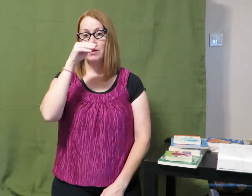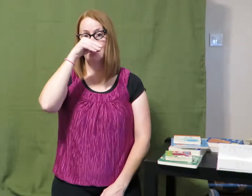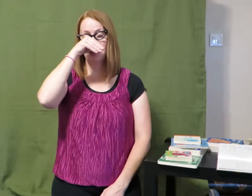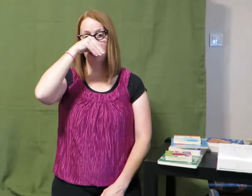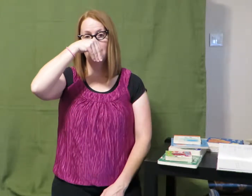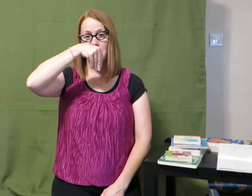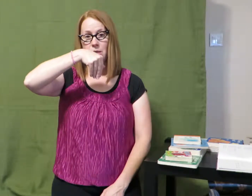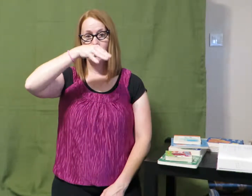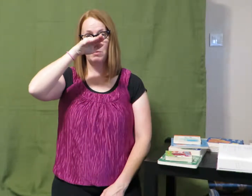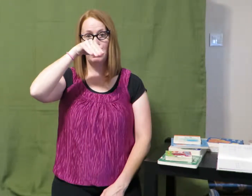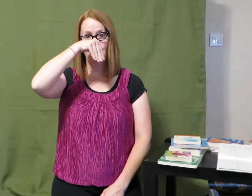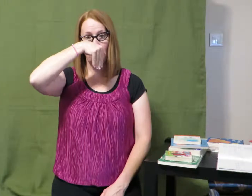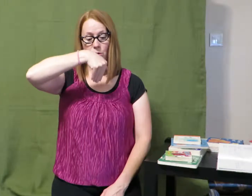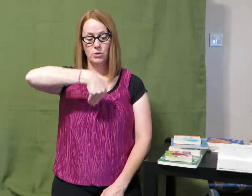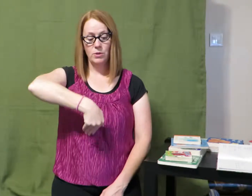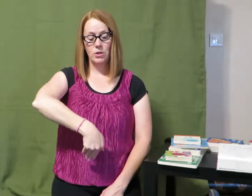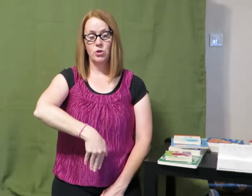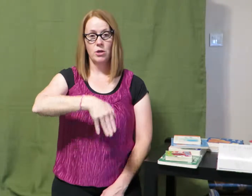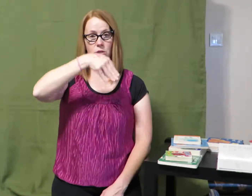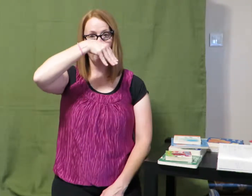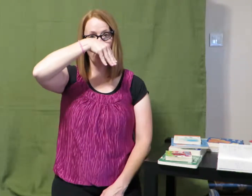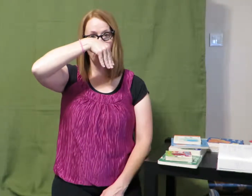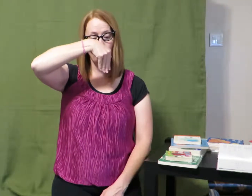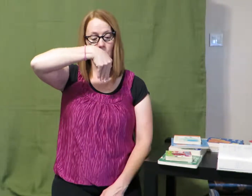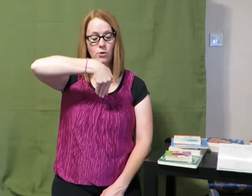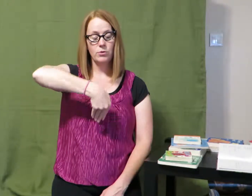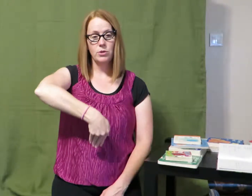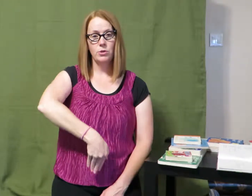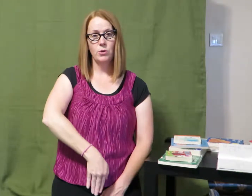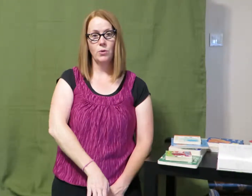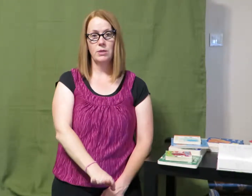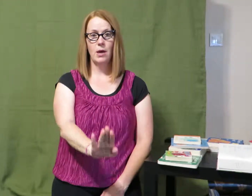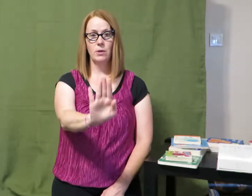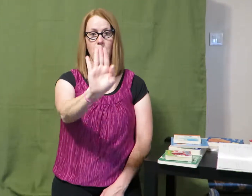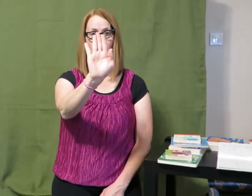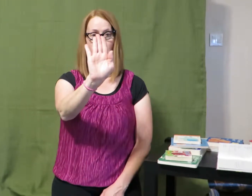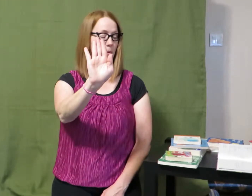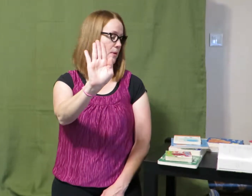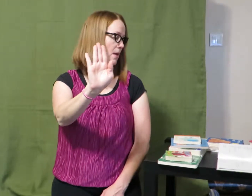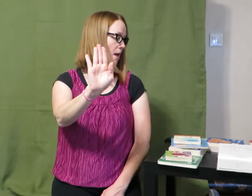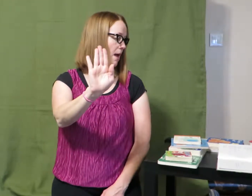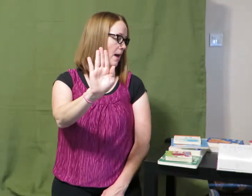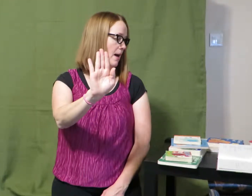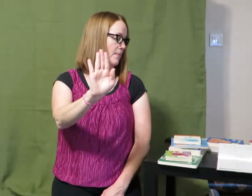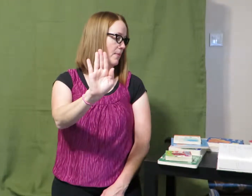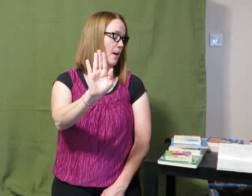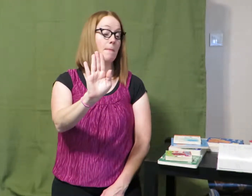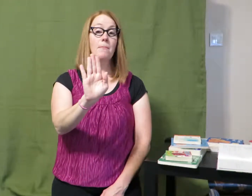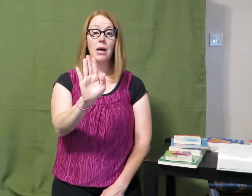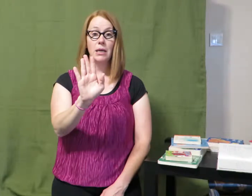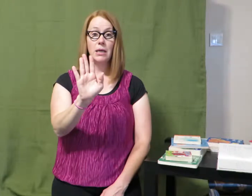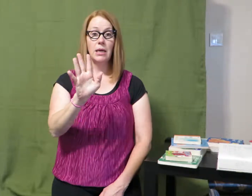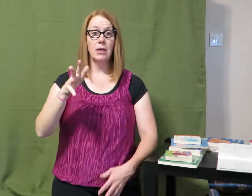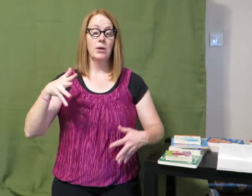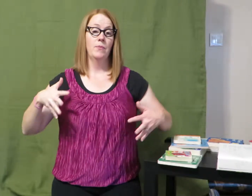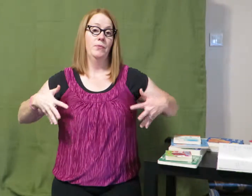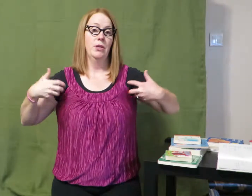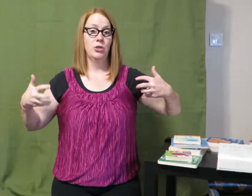Elephant is gonna be, you're doing the trunk. So from your nose, you go down and up. Monkey is